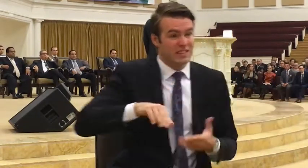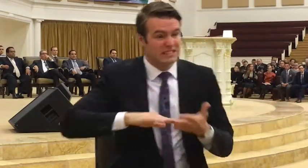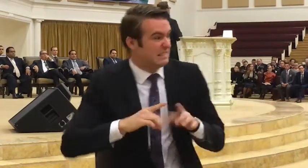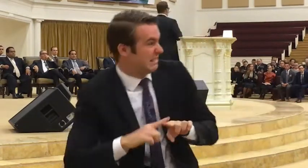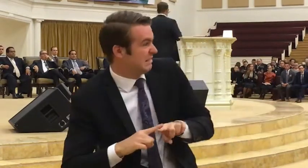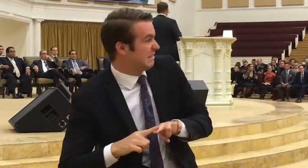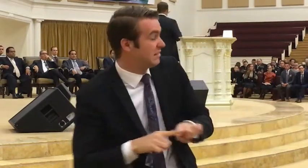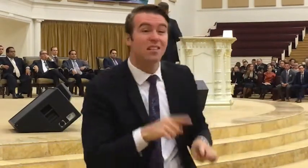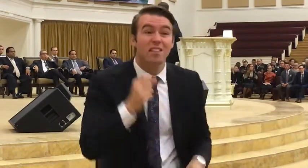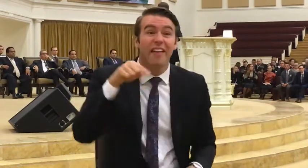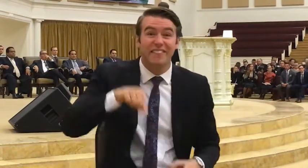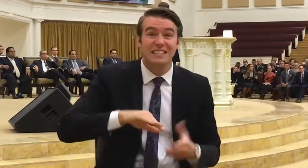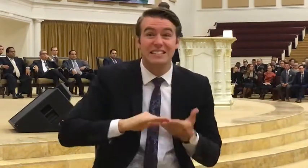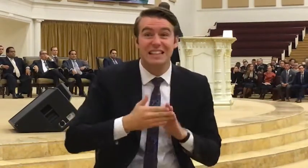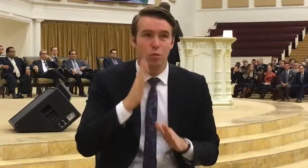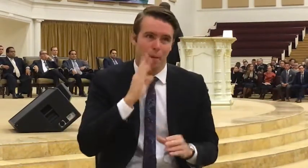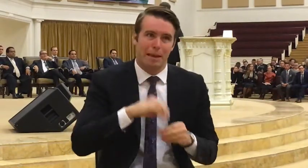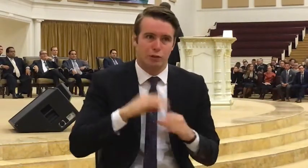we're in trouble.